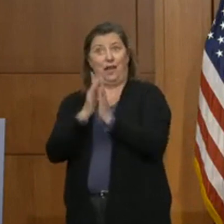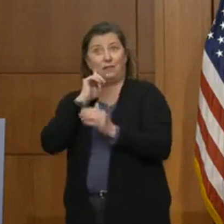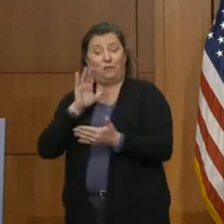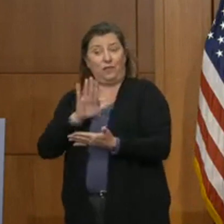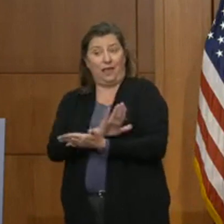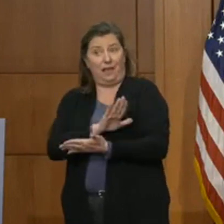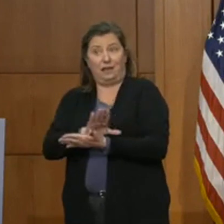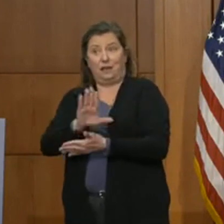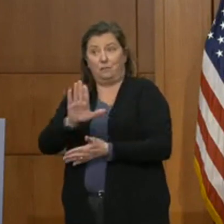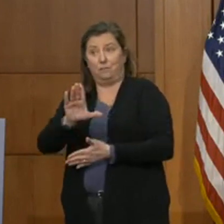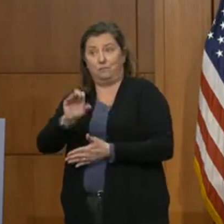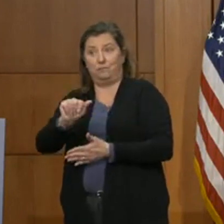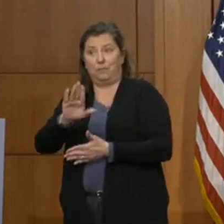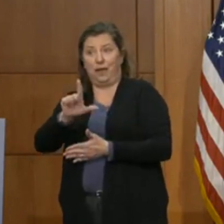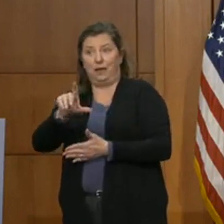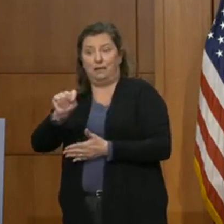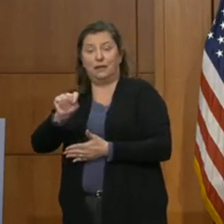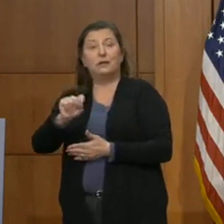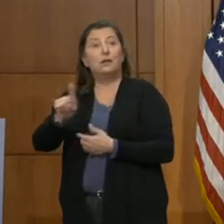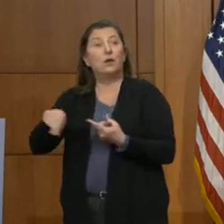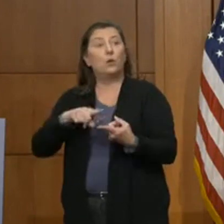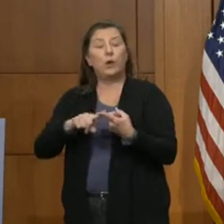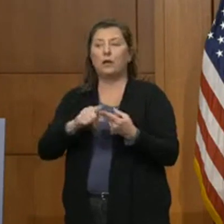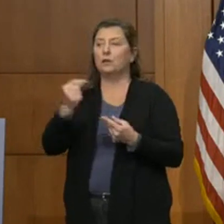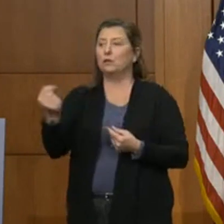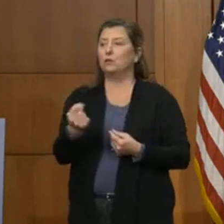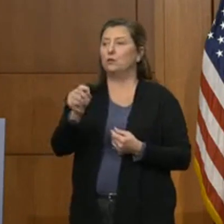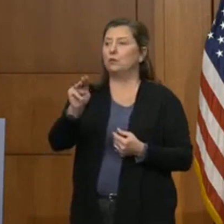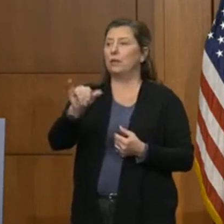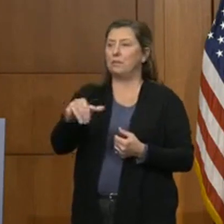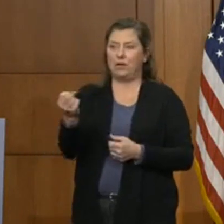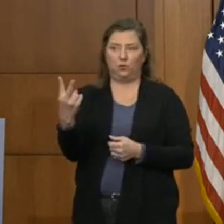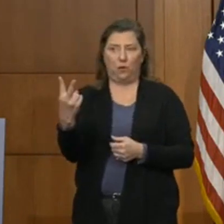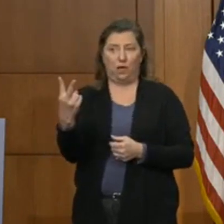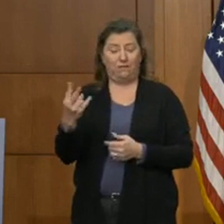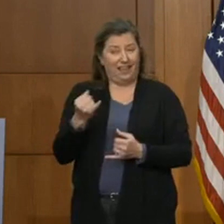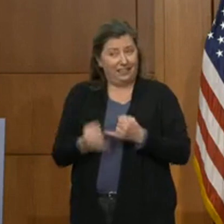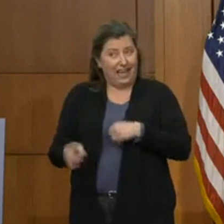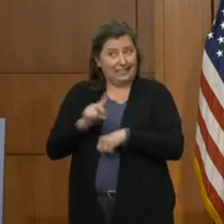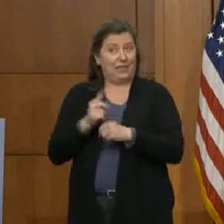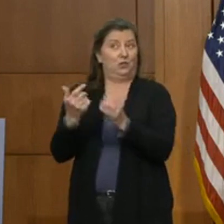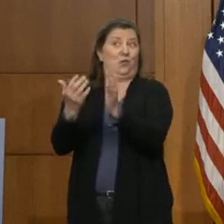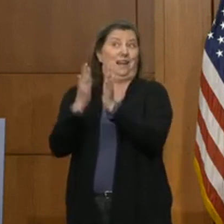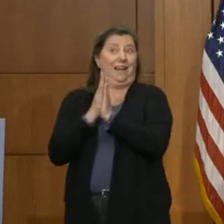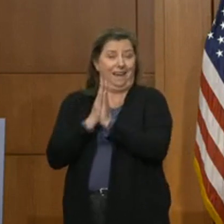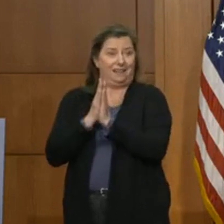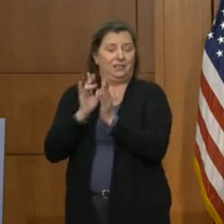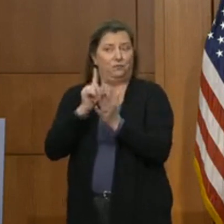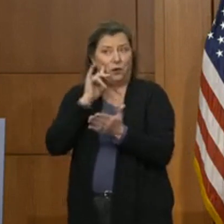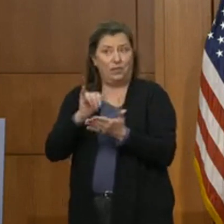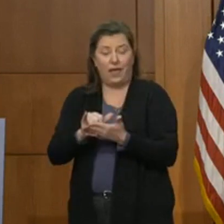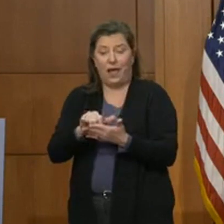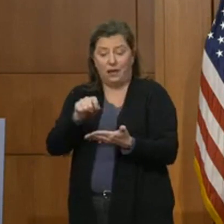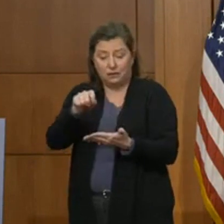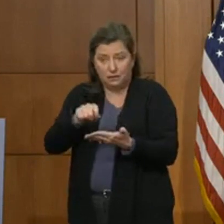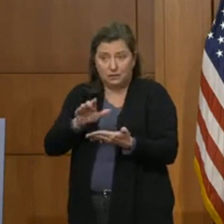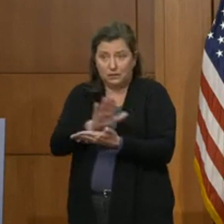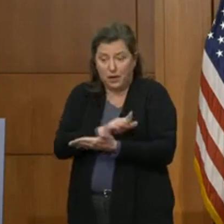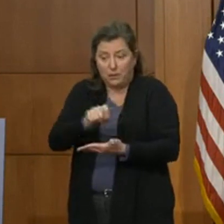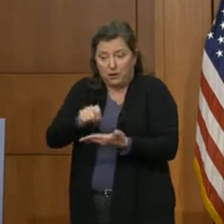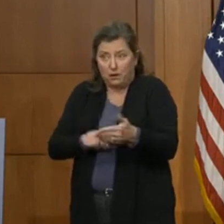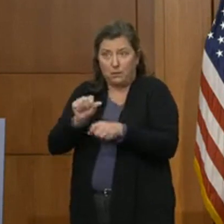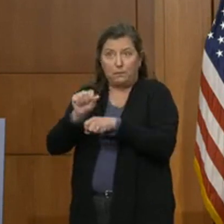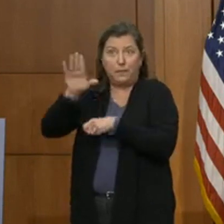absentee ballot is Tuesday, May the 12th. So the last day to request a mail-in absentee